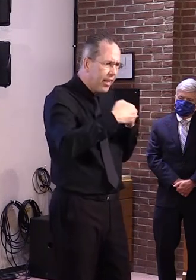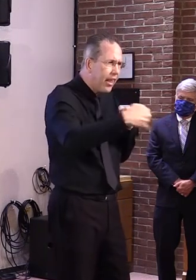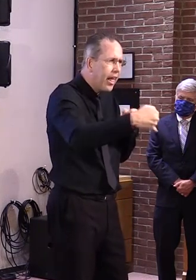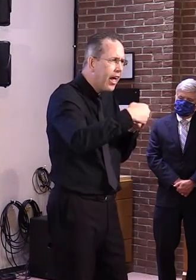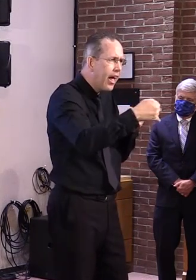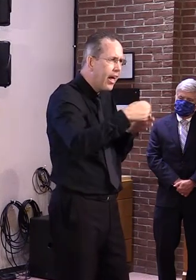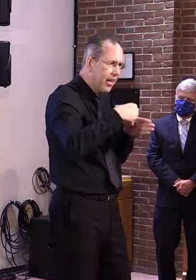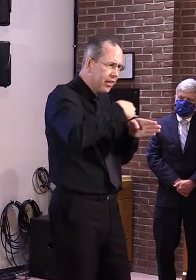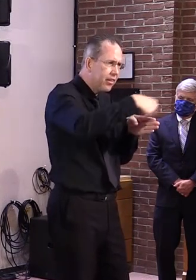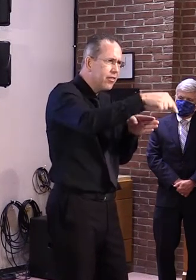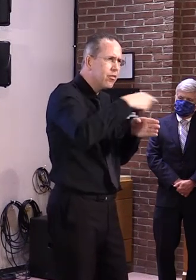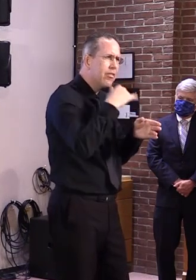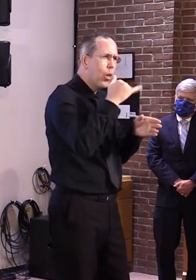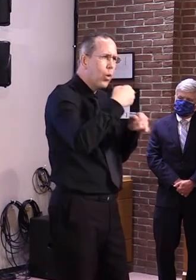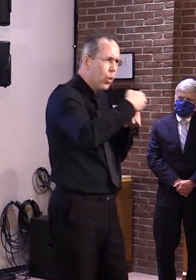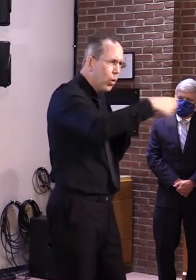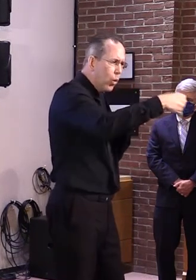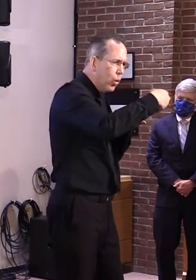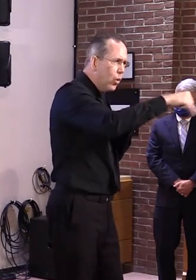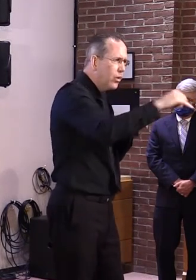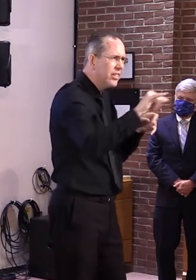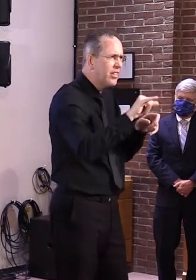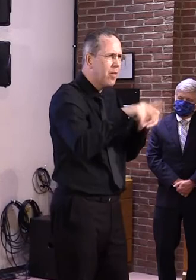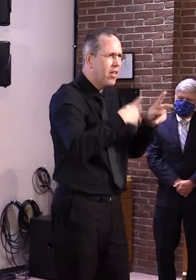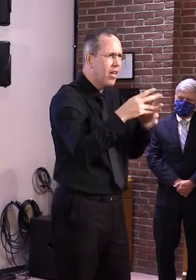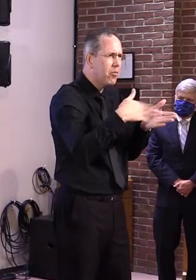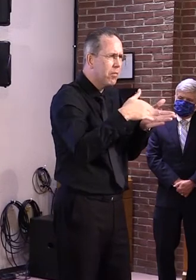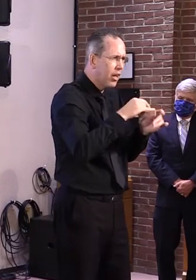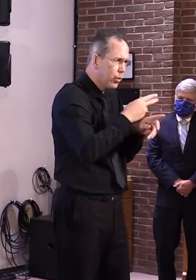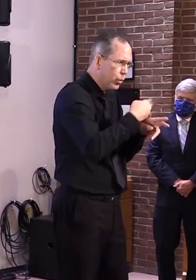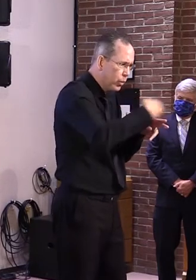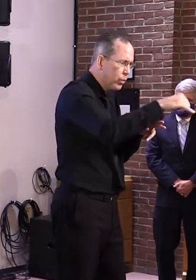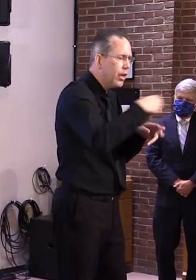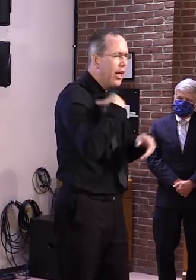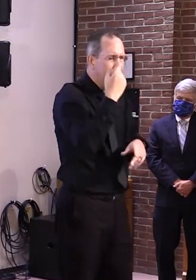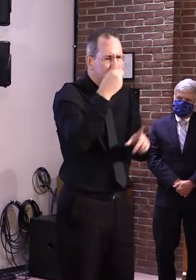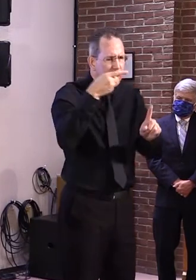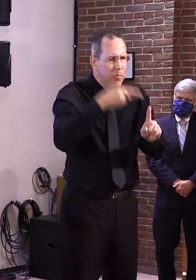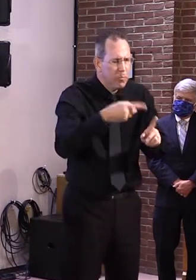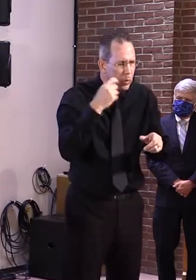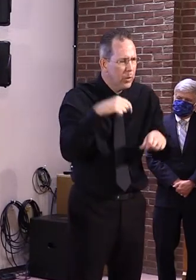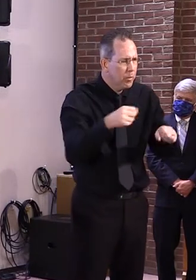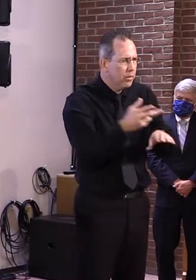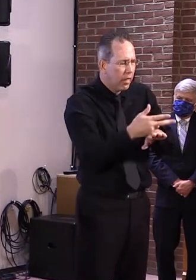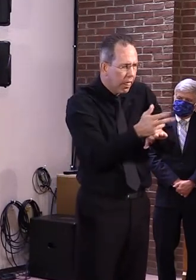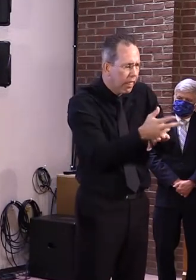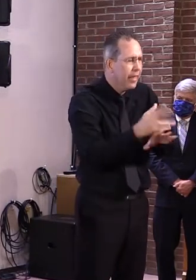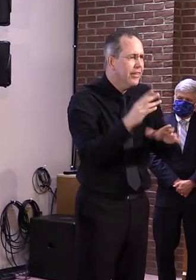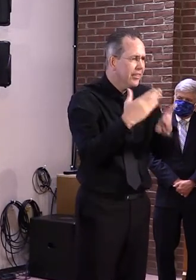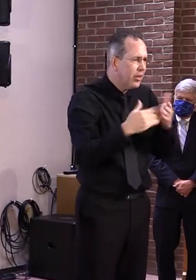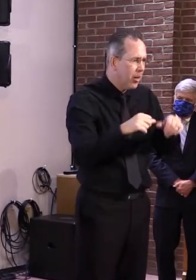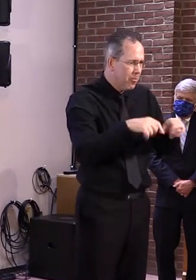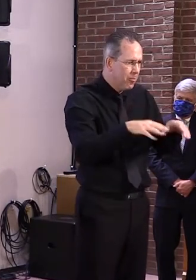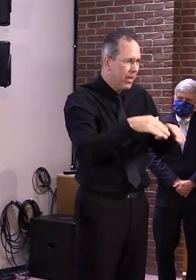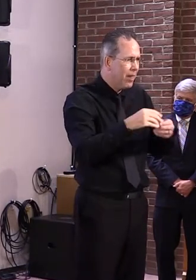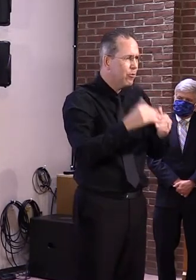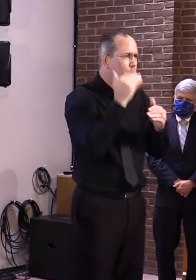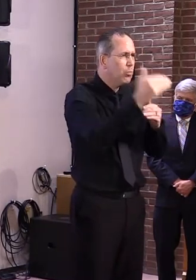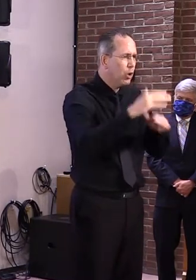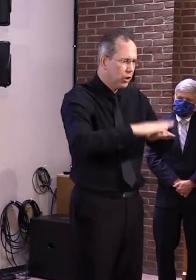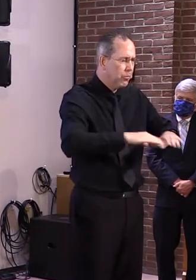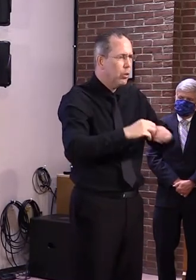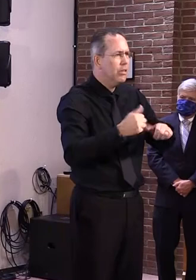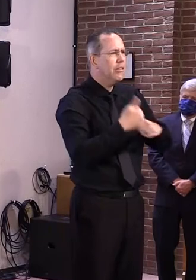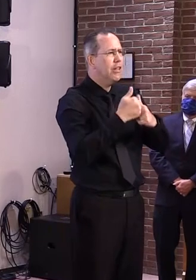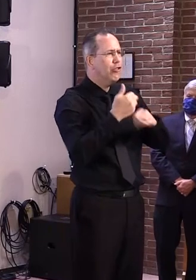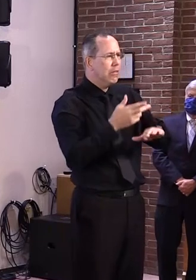on the edges, and so forth. But I get your point. Some are more dangerous than others when there's water applied to